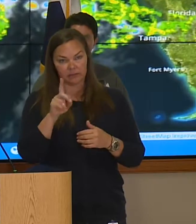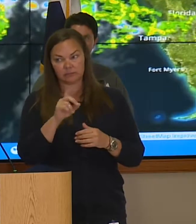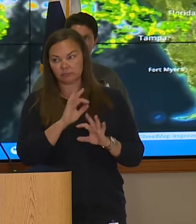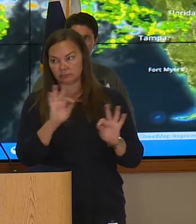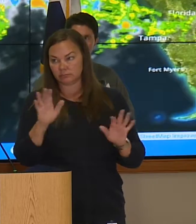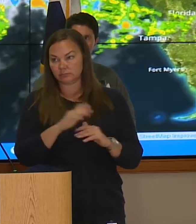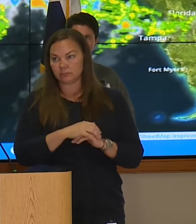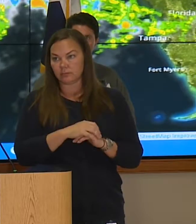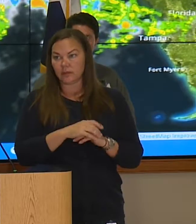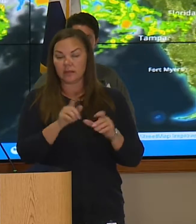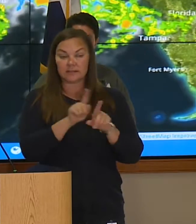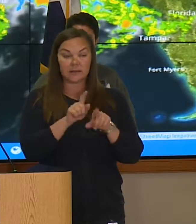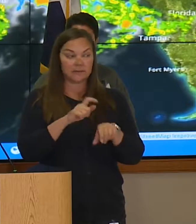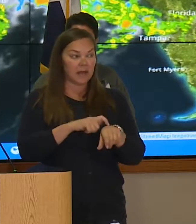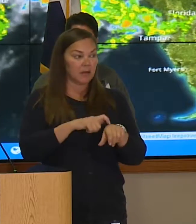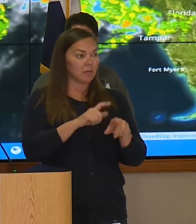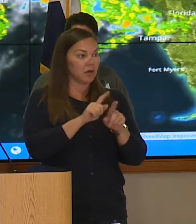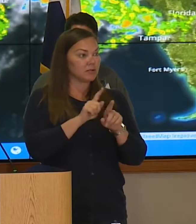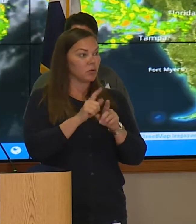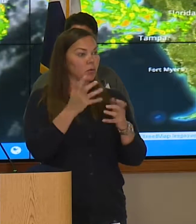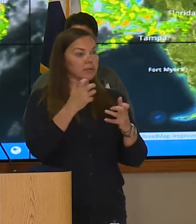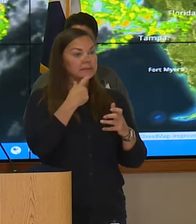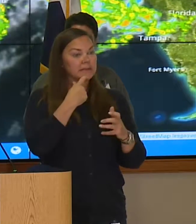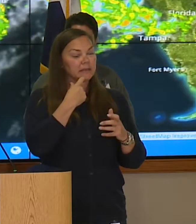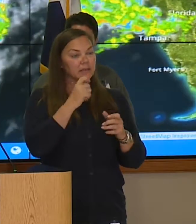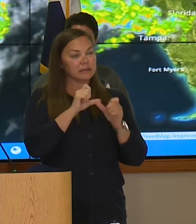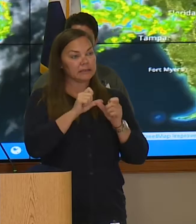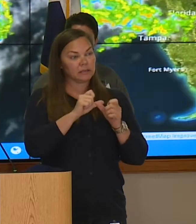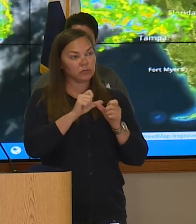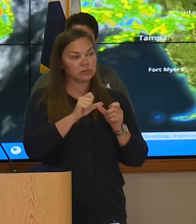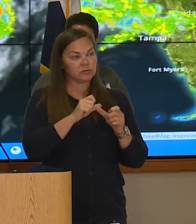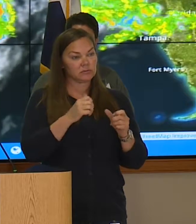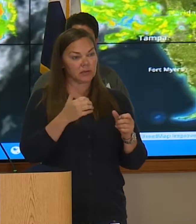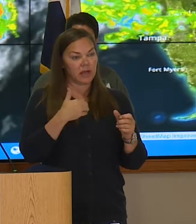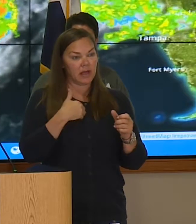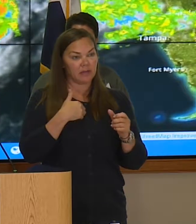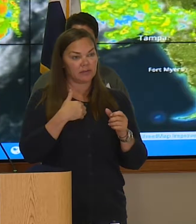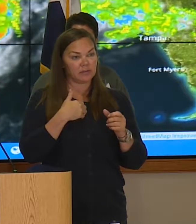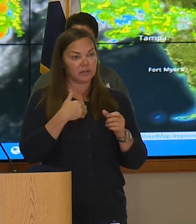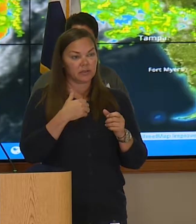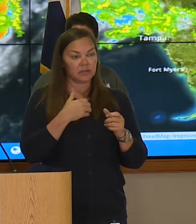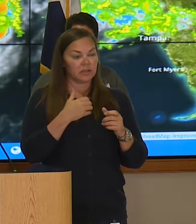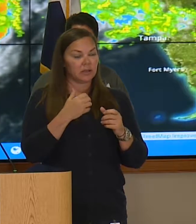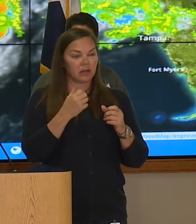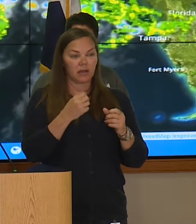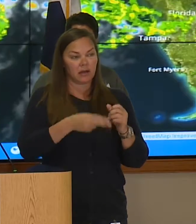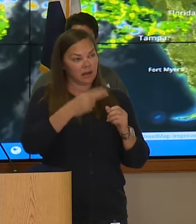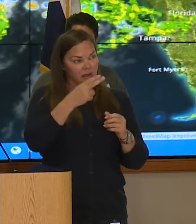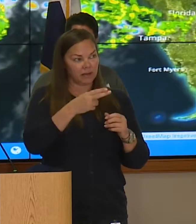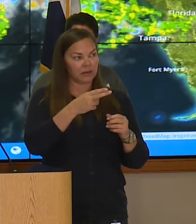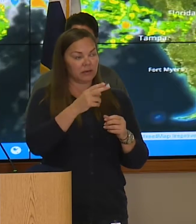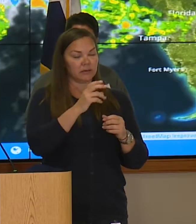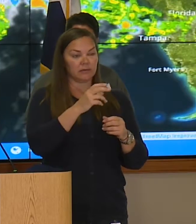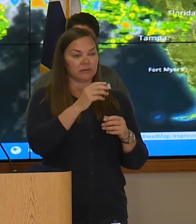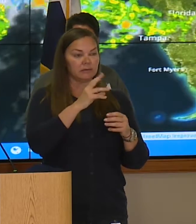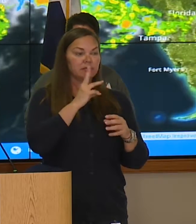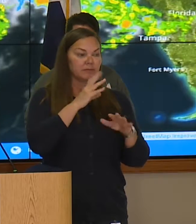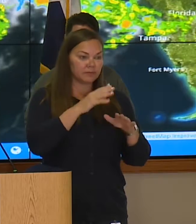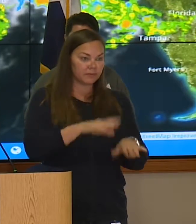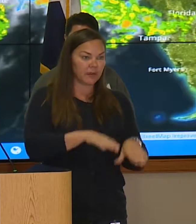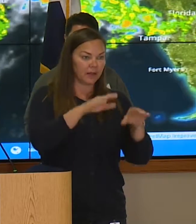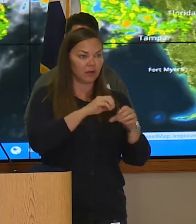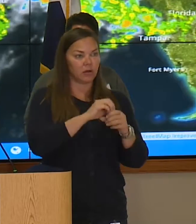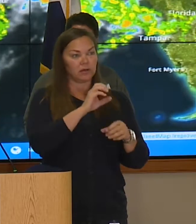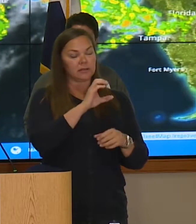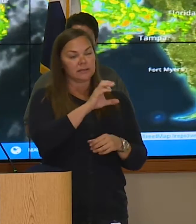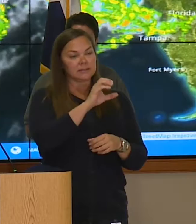And at the same time, I also want to mention that there continues to be record flooding along Spring Creek and